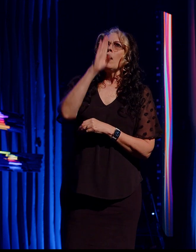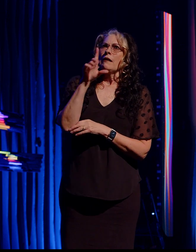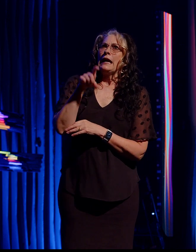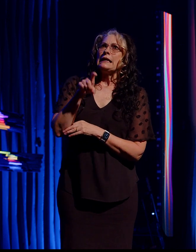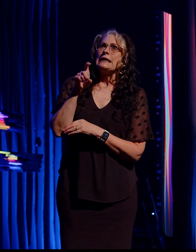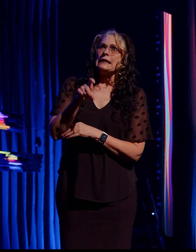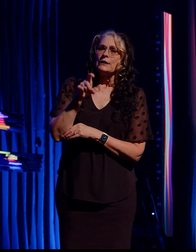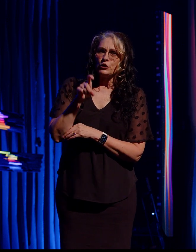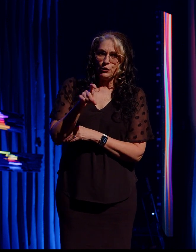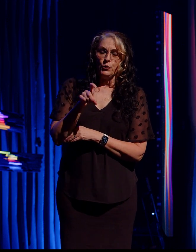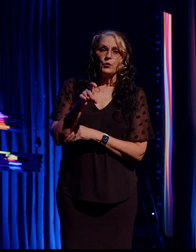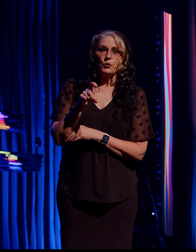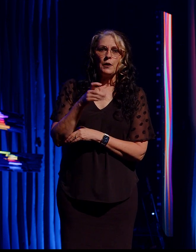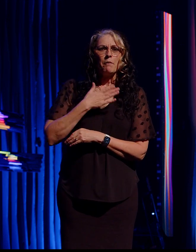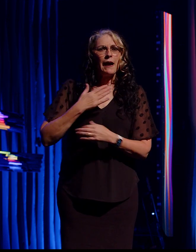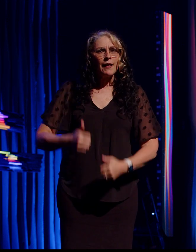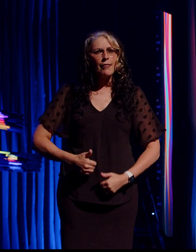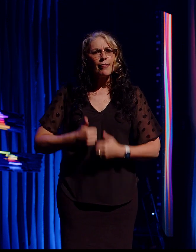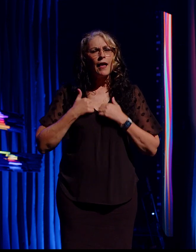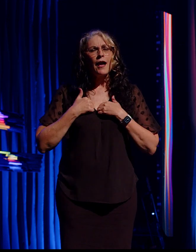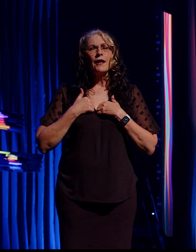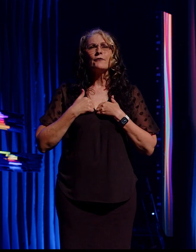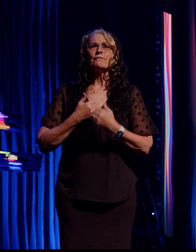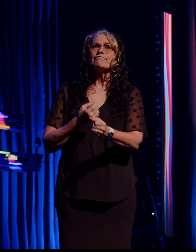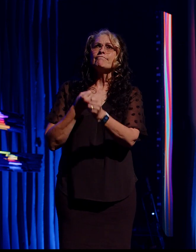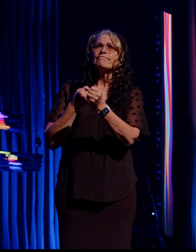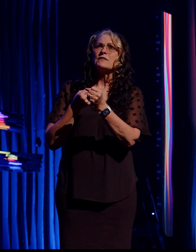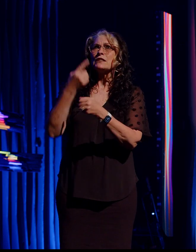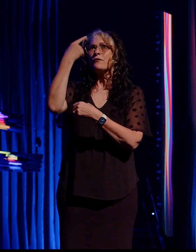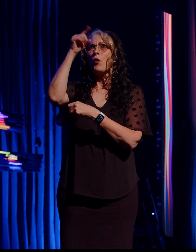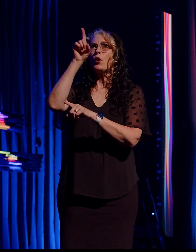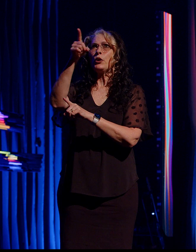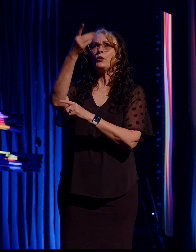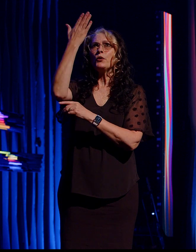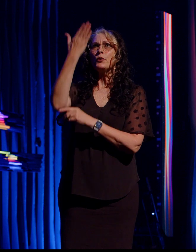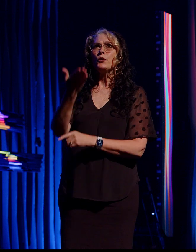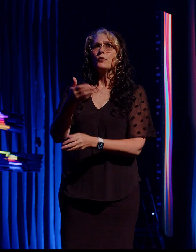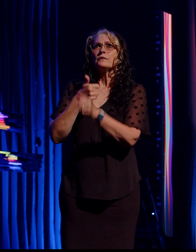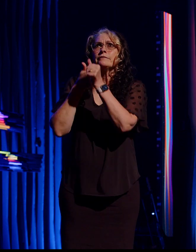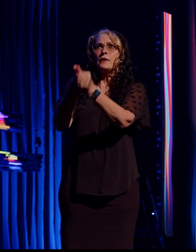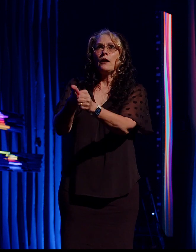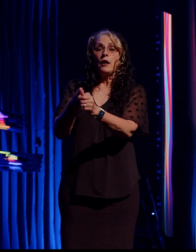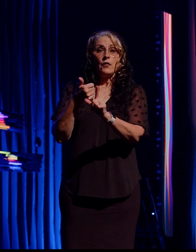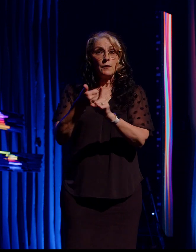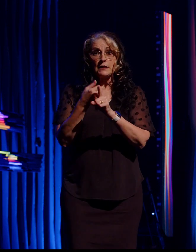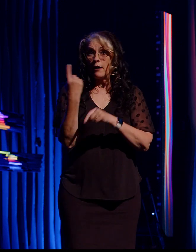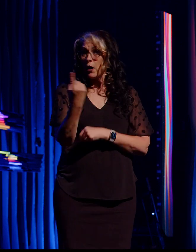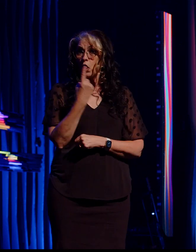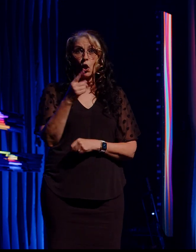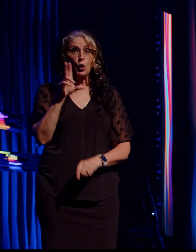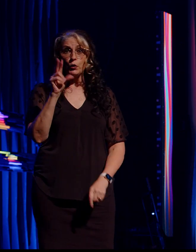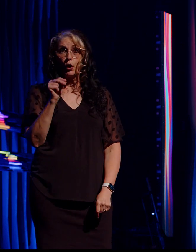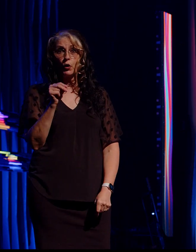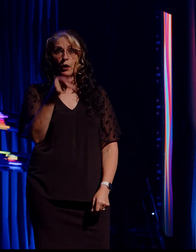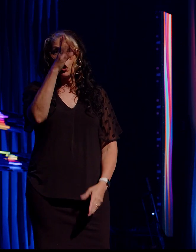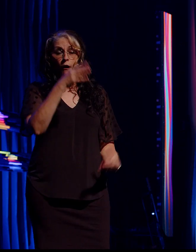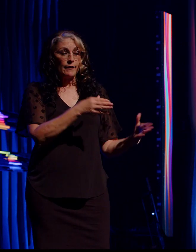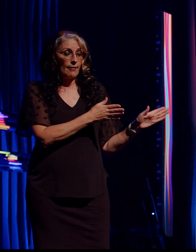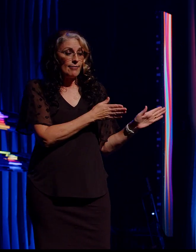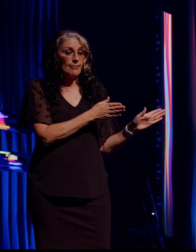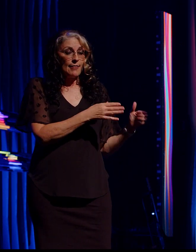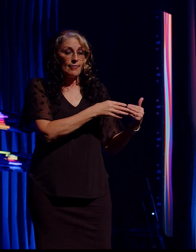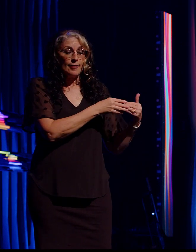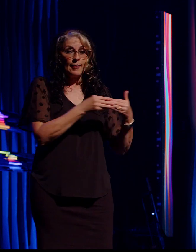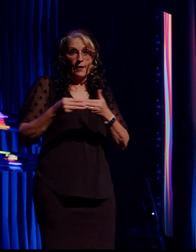you. My life is for you. And it was nothing they could have done on their own. God led them to a place